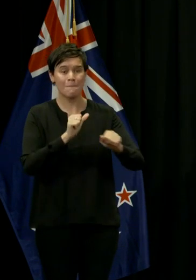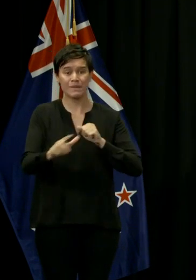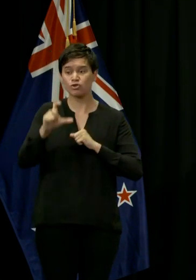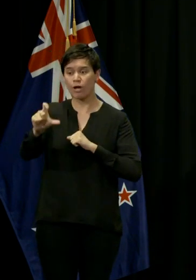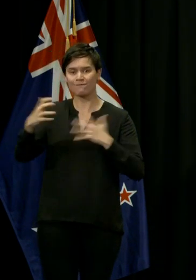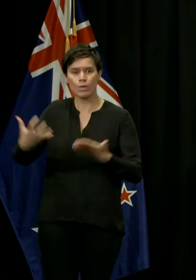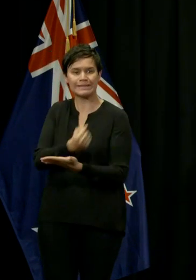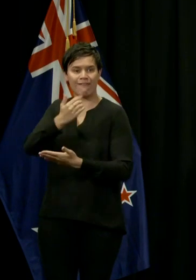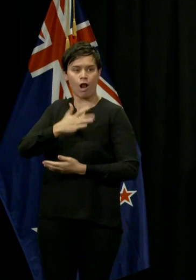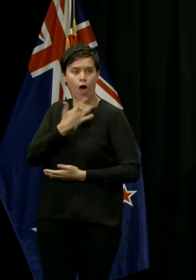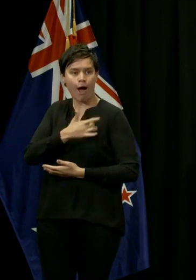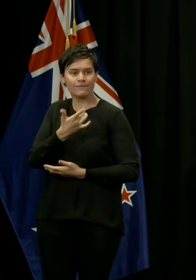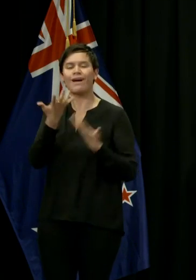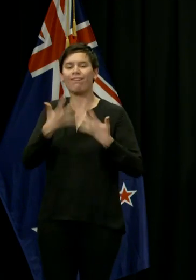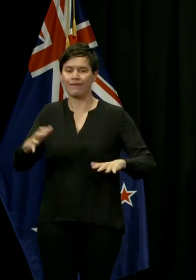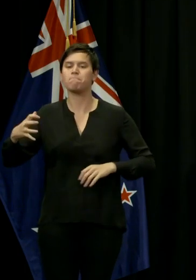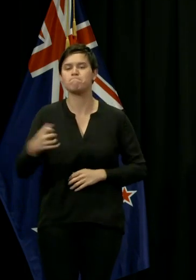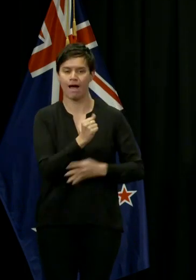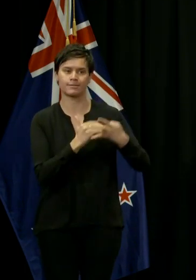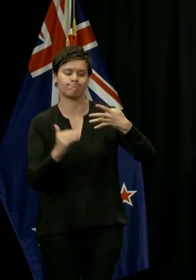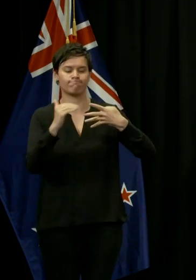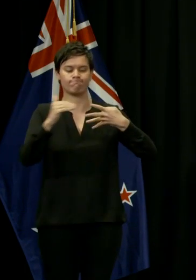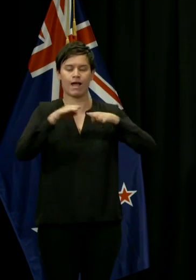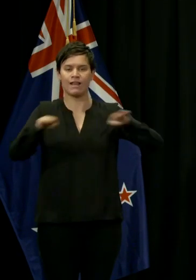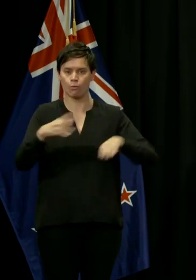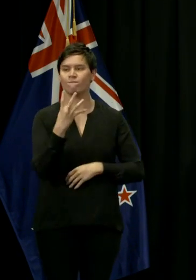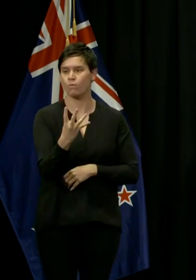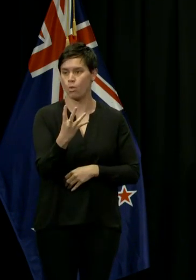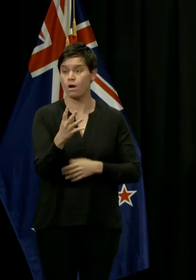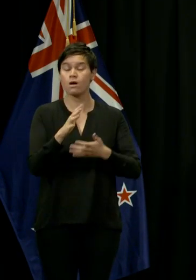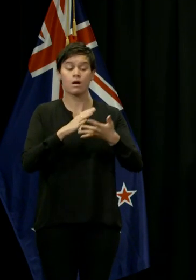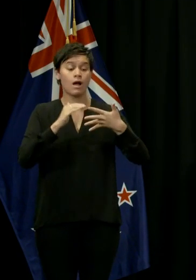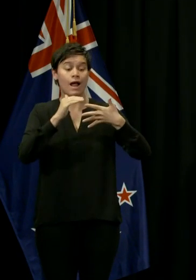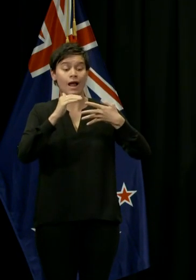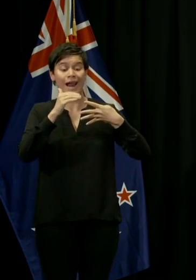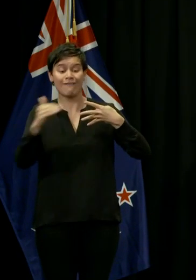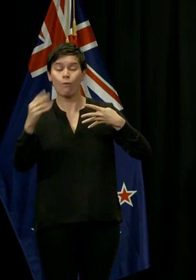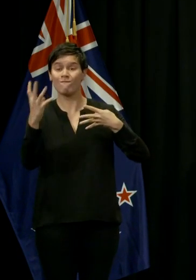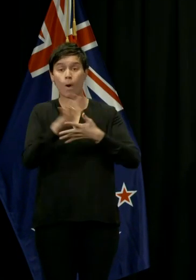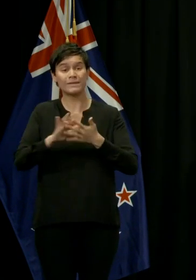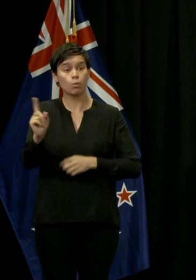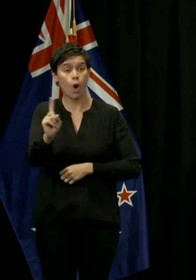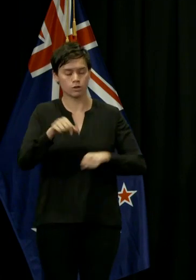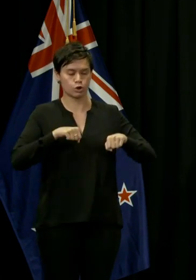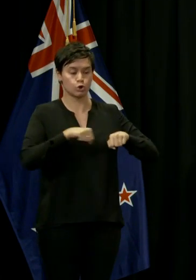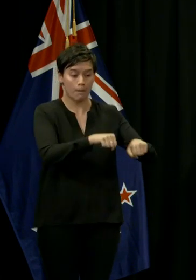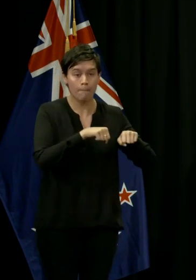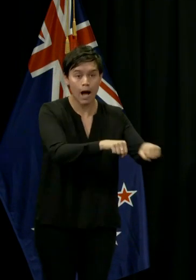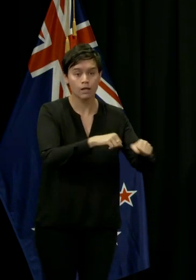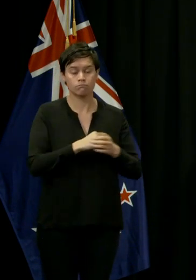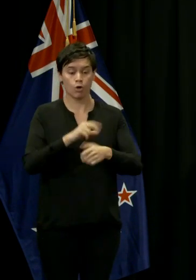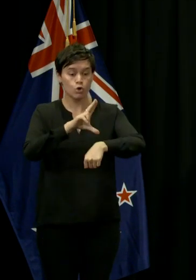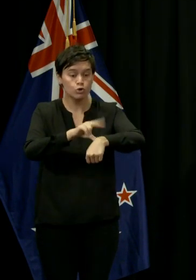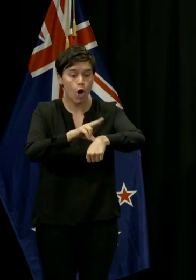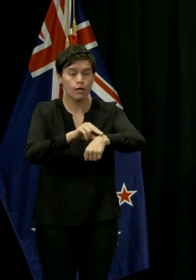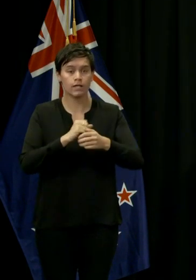what this will mean for everyone in practical terms. Supermarkets, doctors, pharmacies,